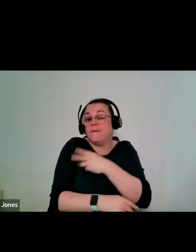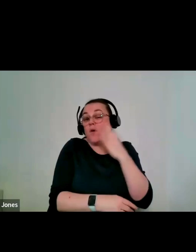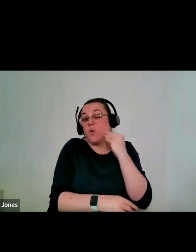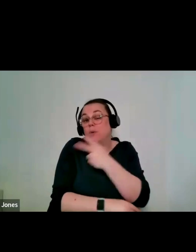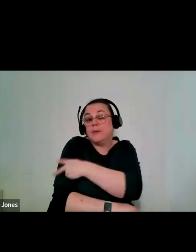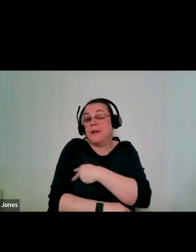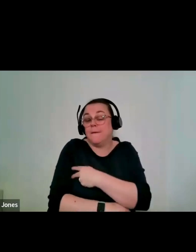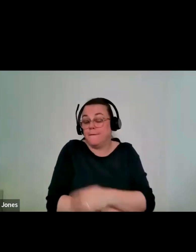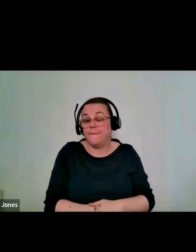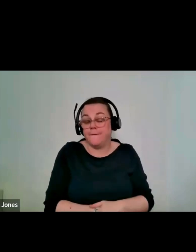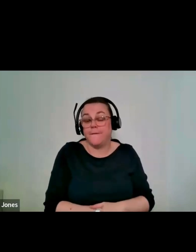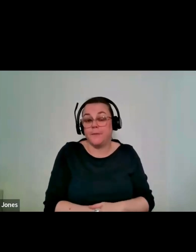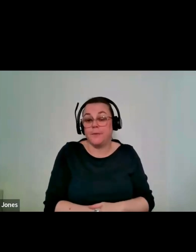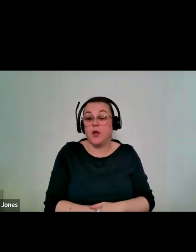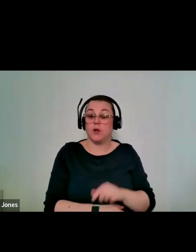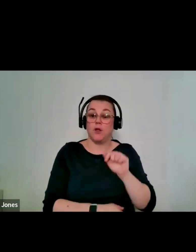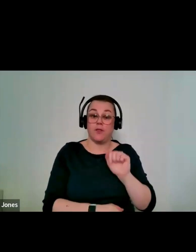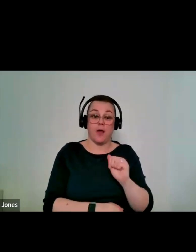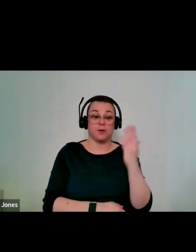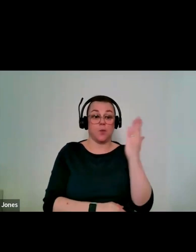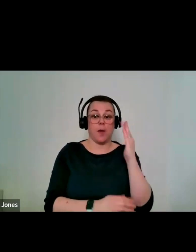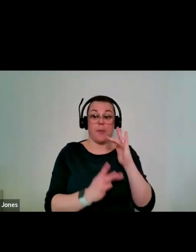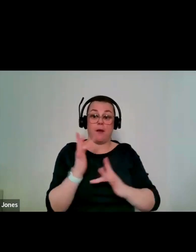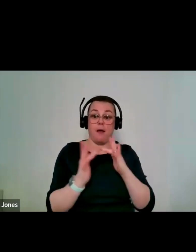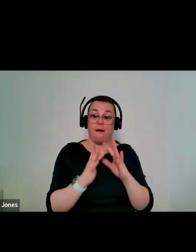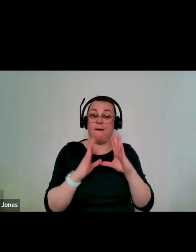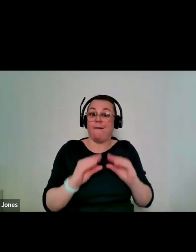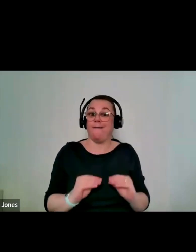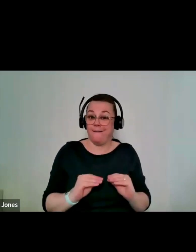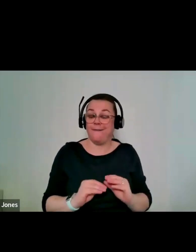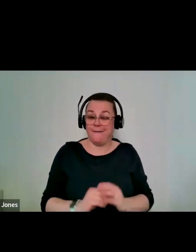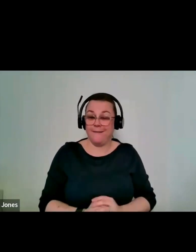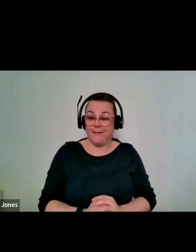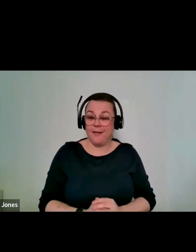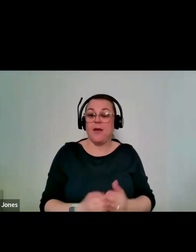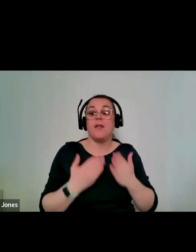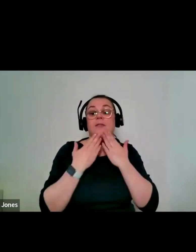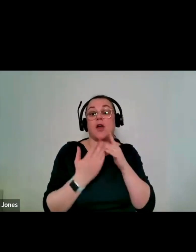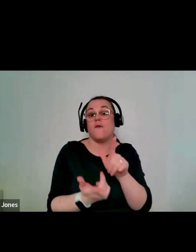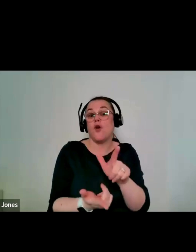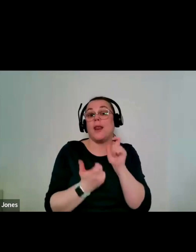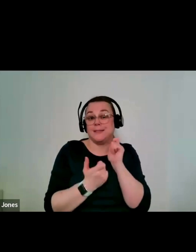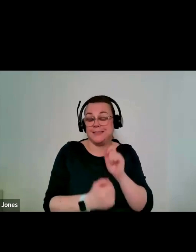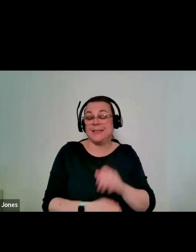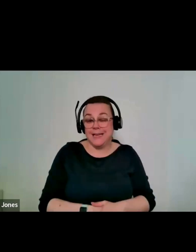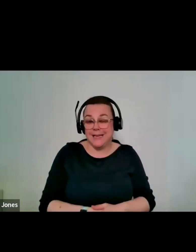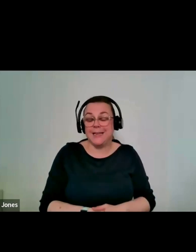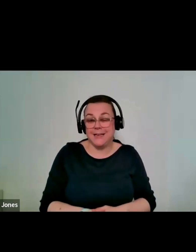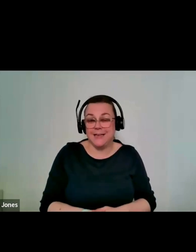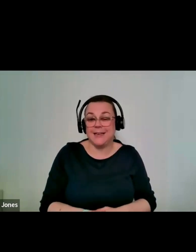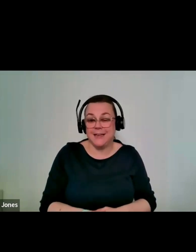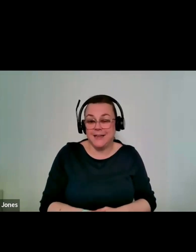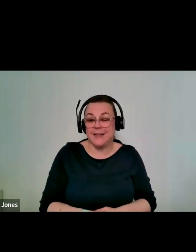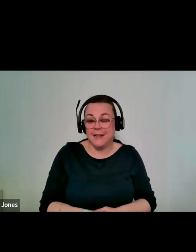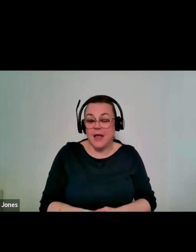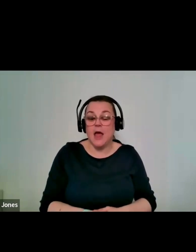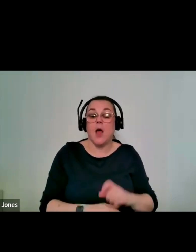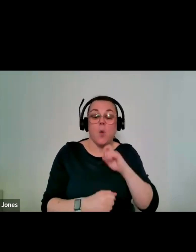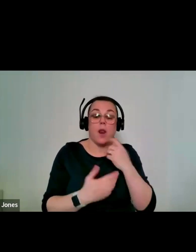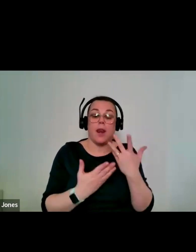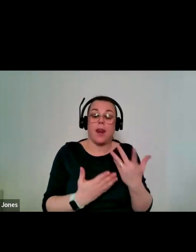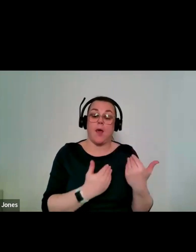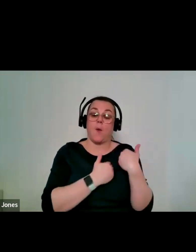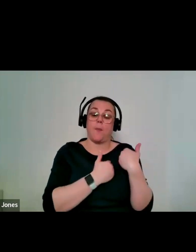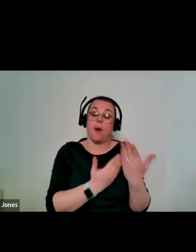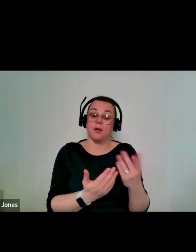So that's the end of today's webinar. Thank you for listening, and I'm going to pass over